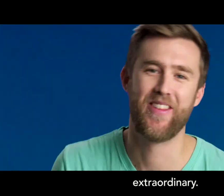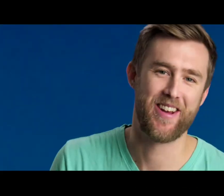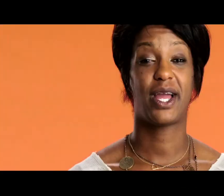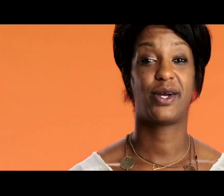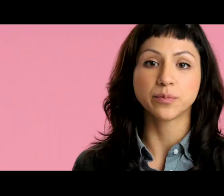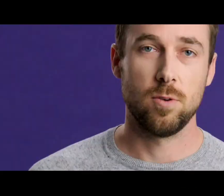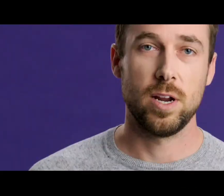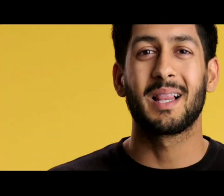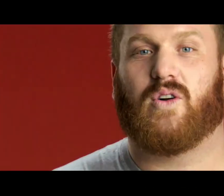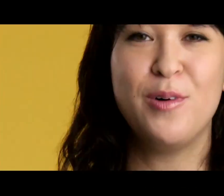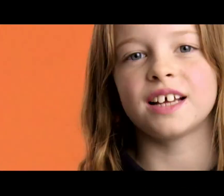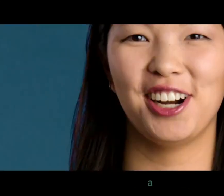extraordinary.